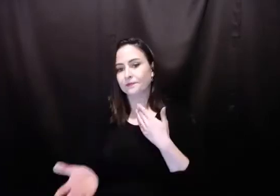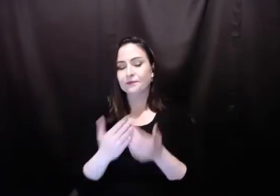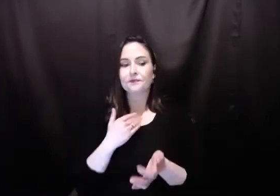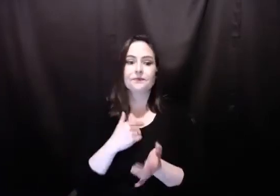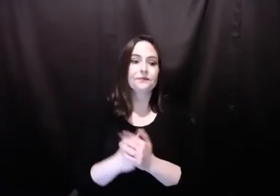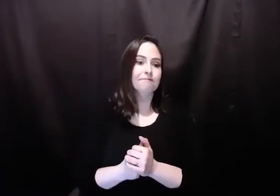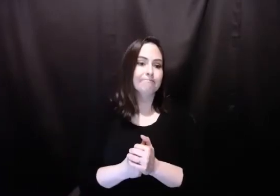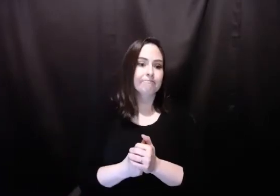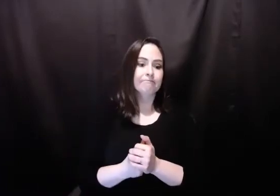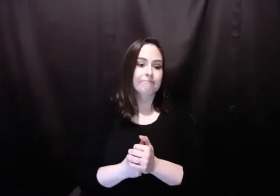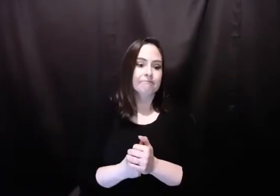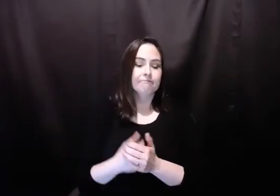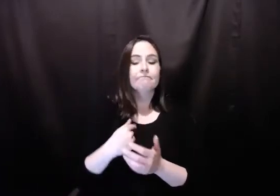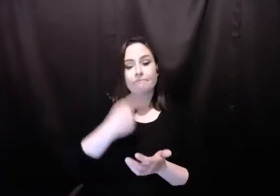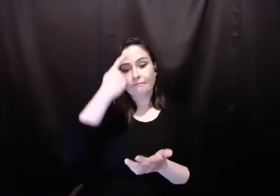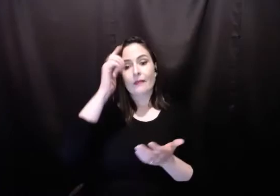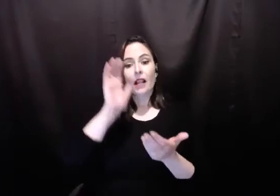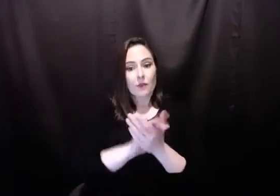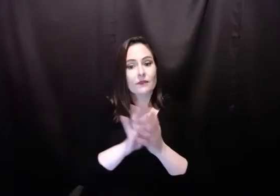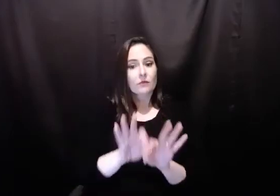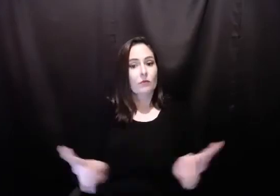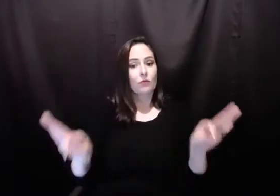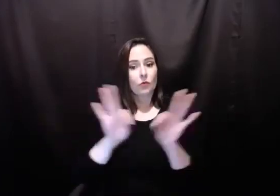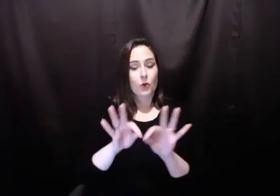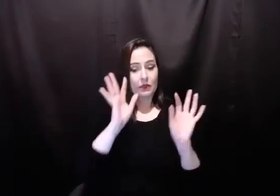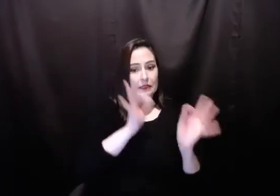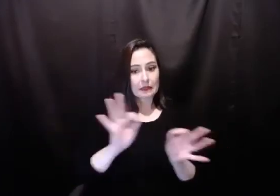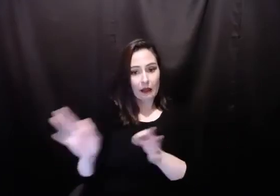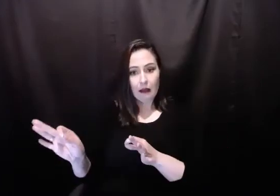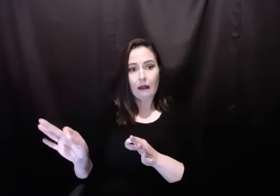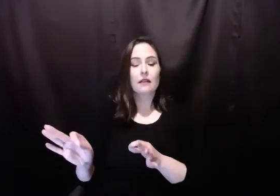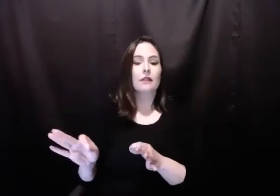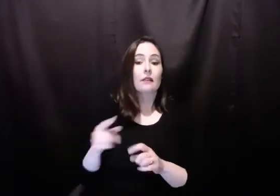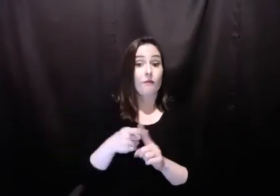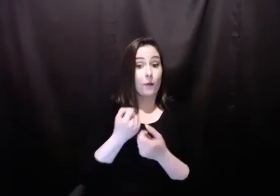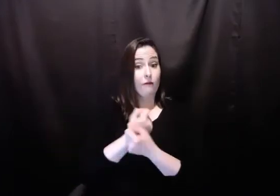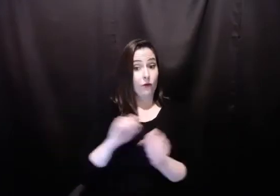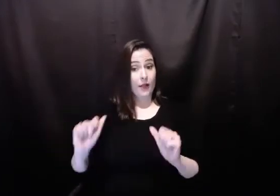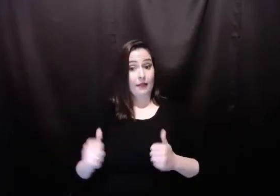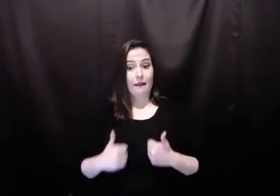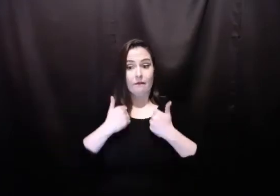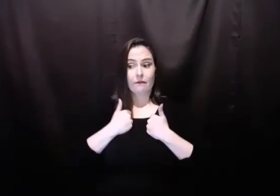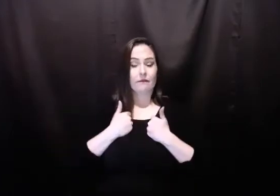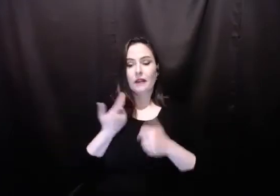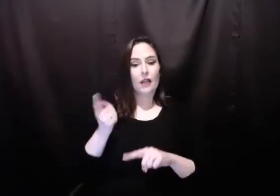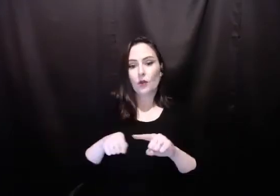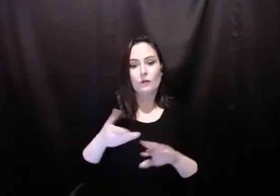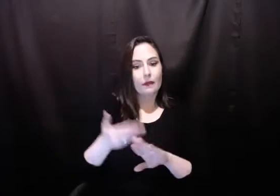before I found Al-Anon. Oh, I had to say that. Oh, I had to do that. Well, what else could I do? That's not been anything that I have said since